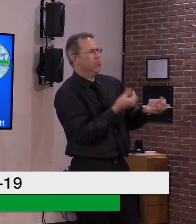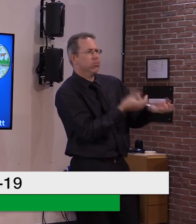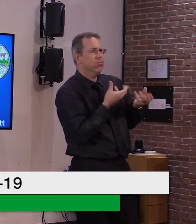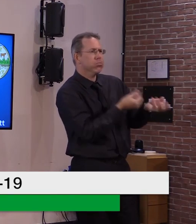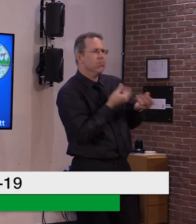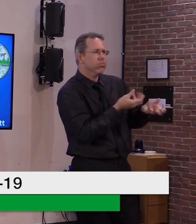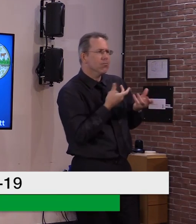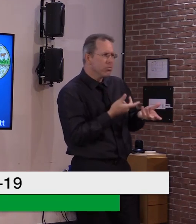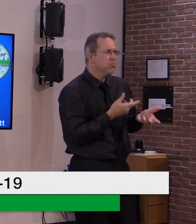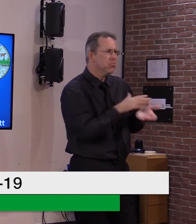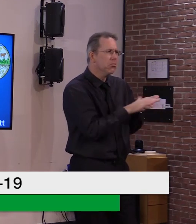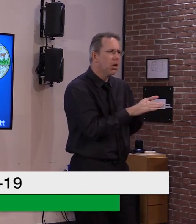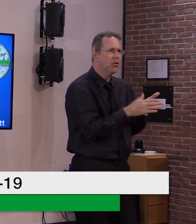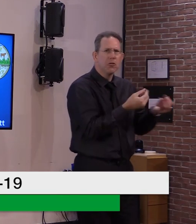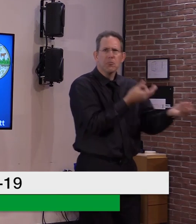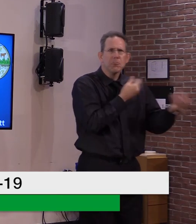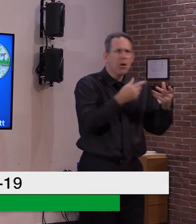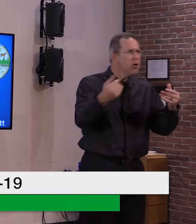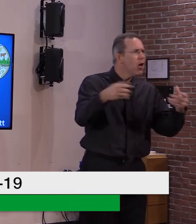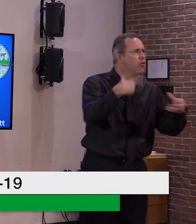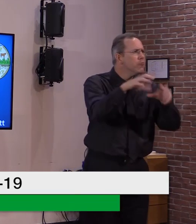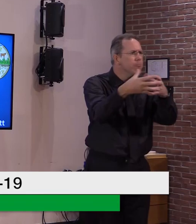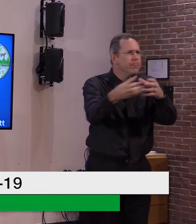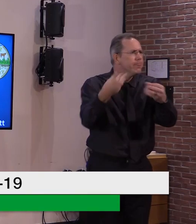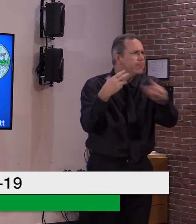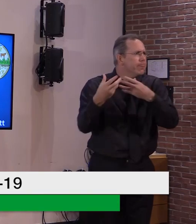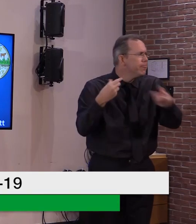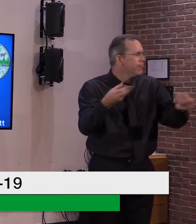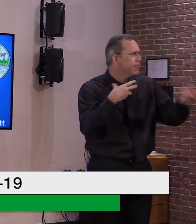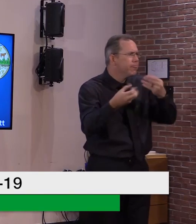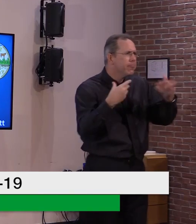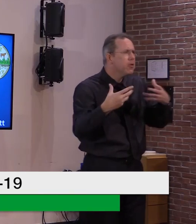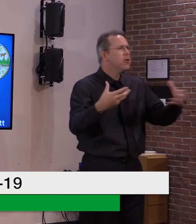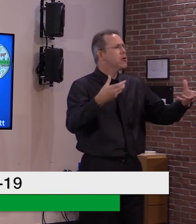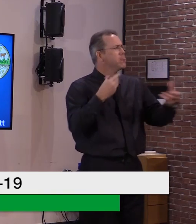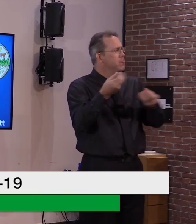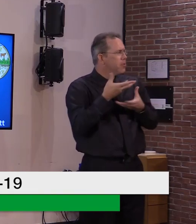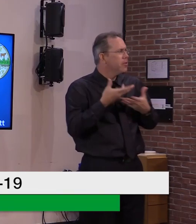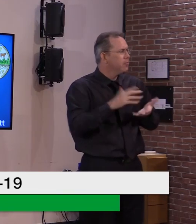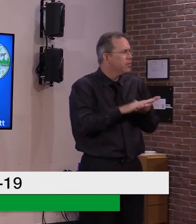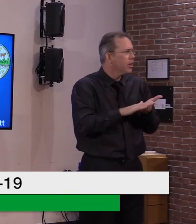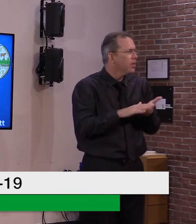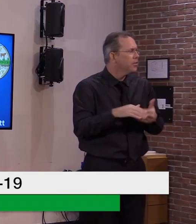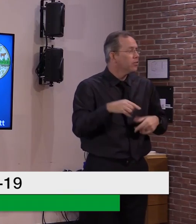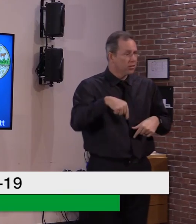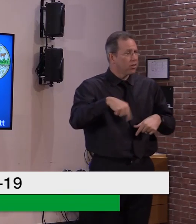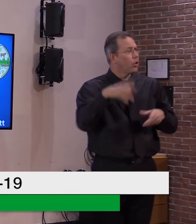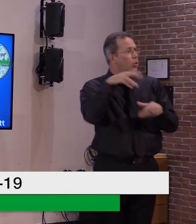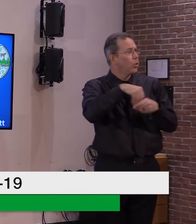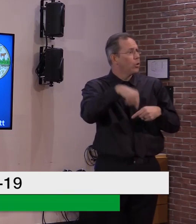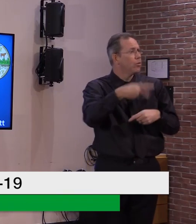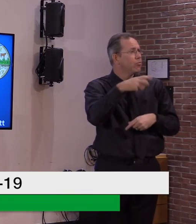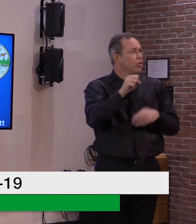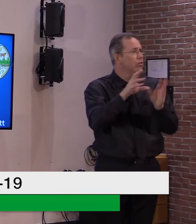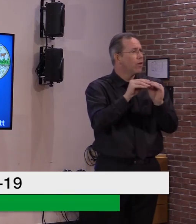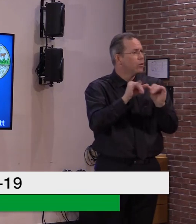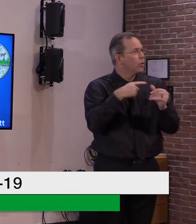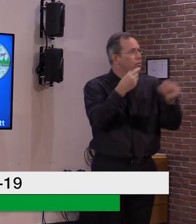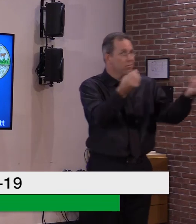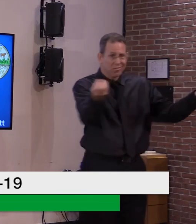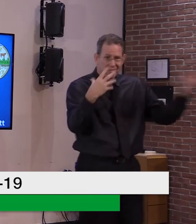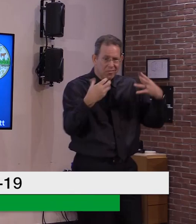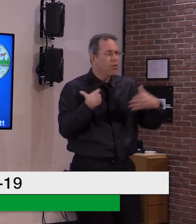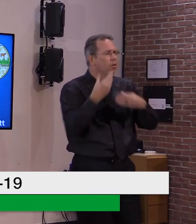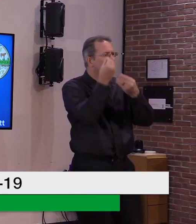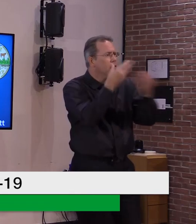were taken as well as this forum today so we hope we're staying in touch with communities across